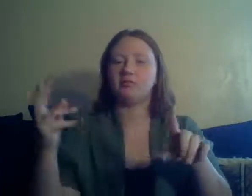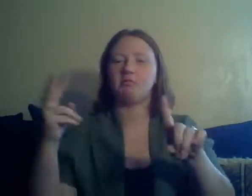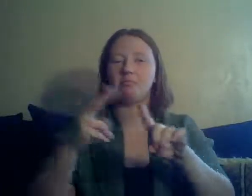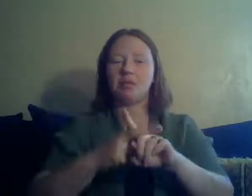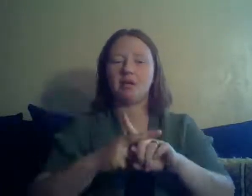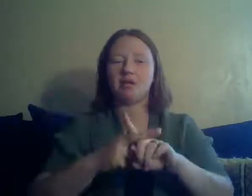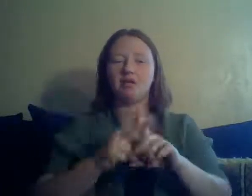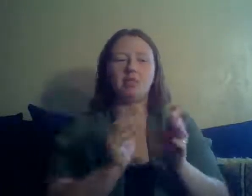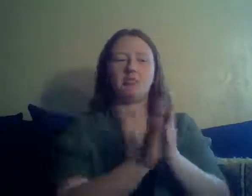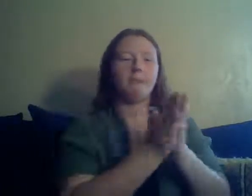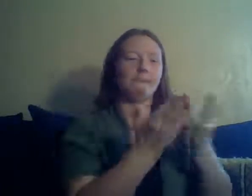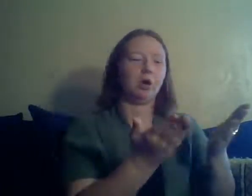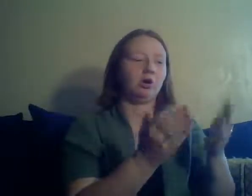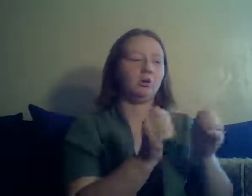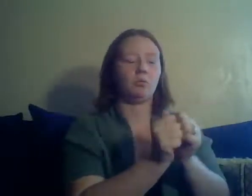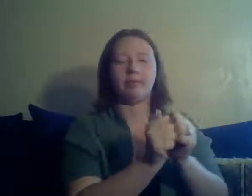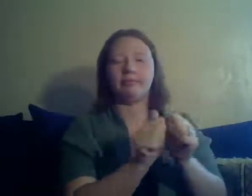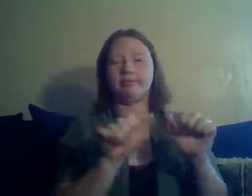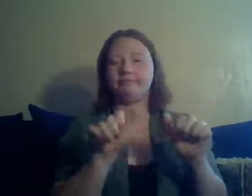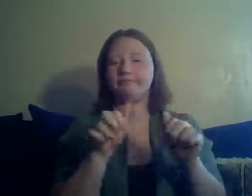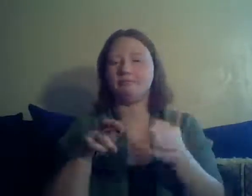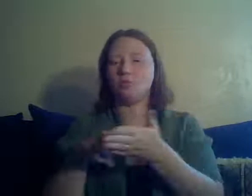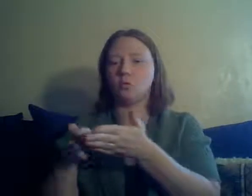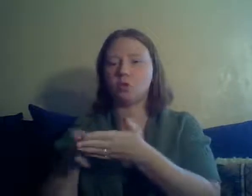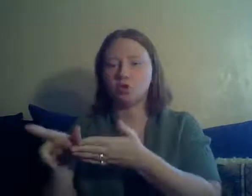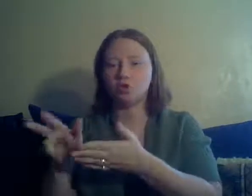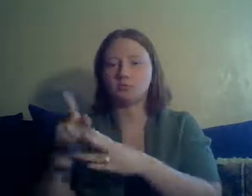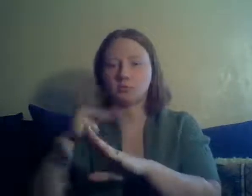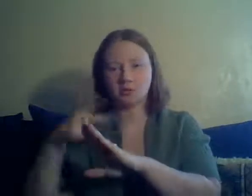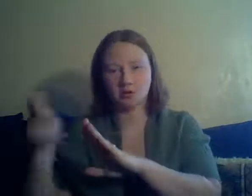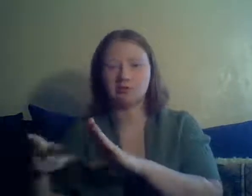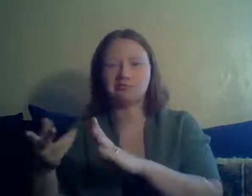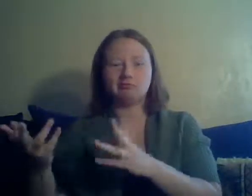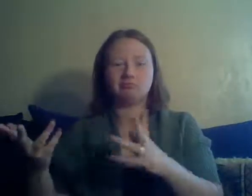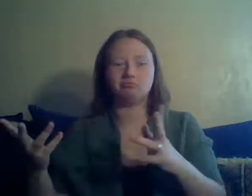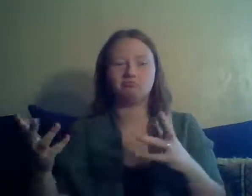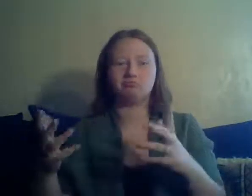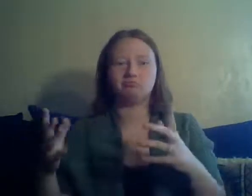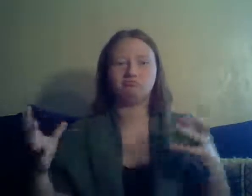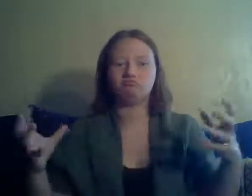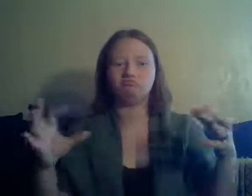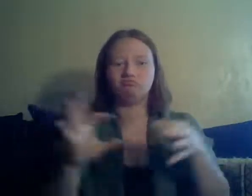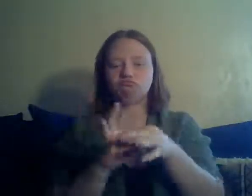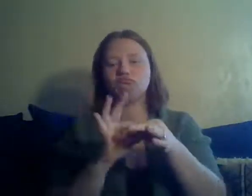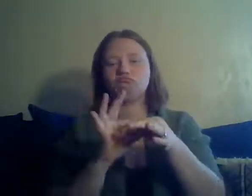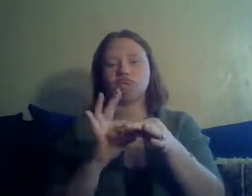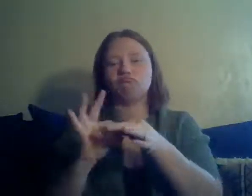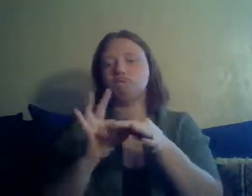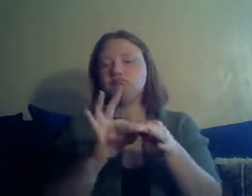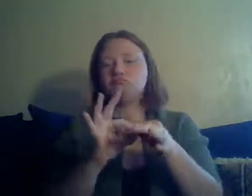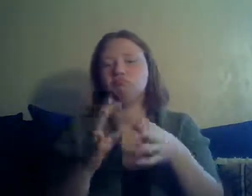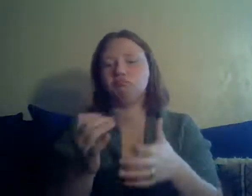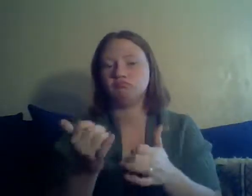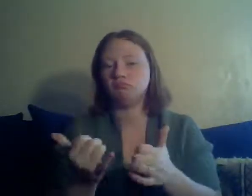way. Instead of just reading a paragraph and writing down the main idea, now they're doing it to do a real research